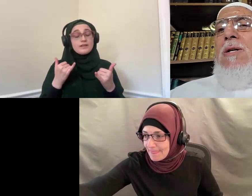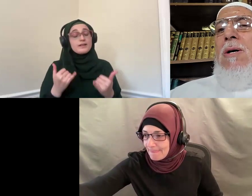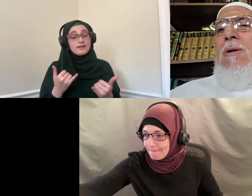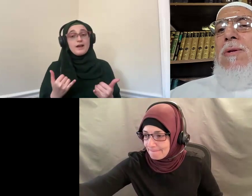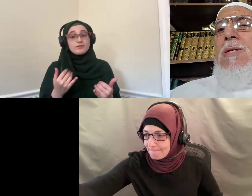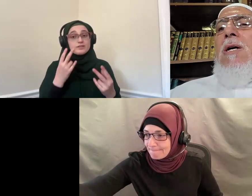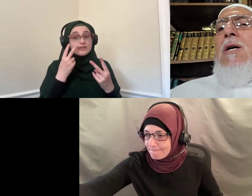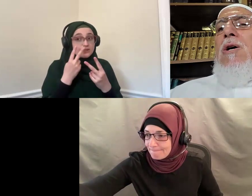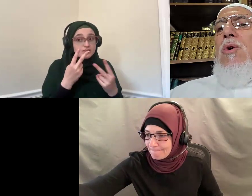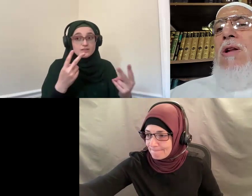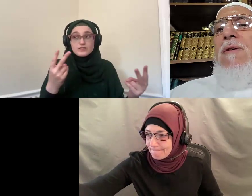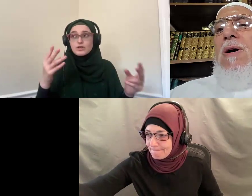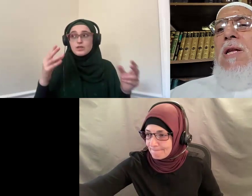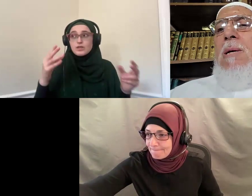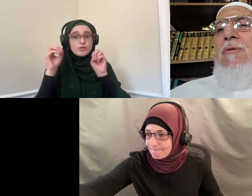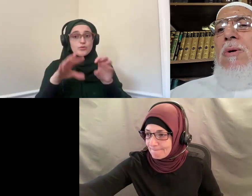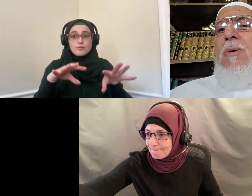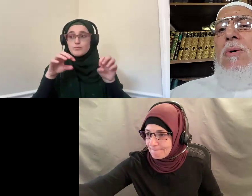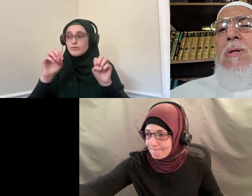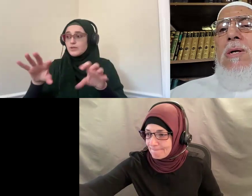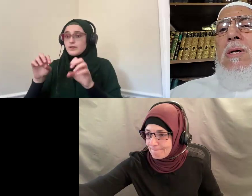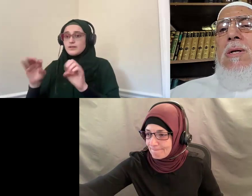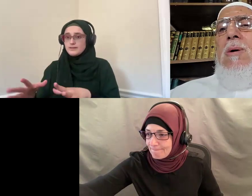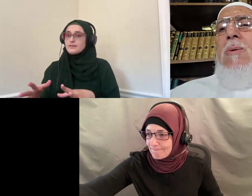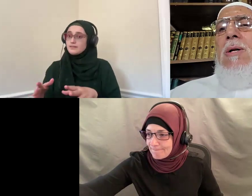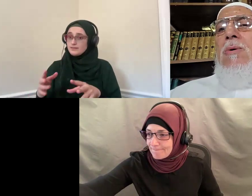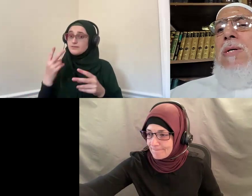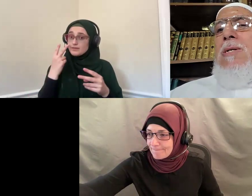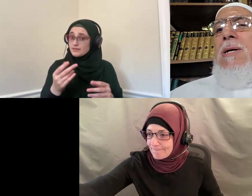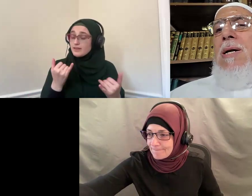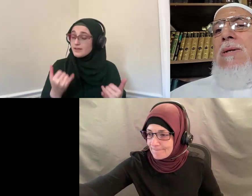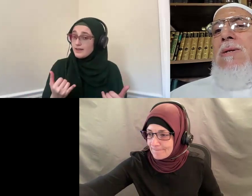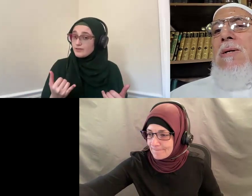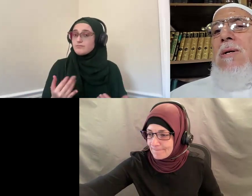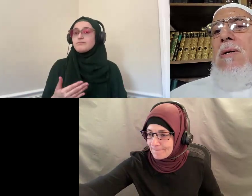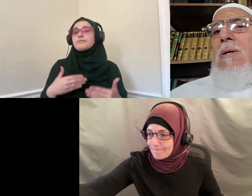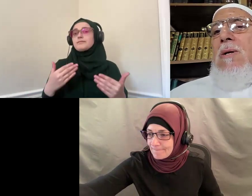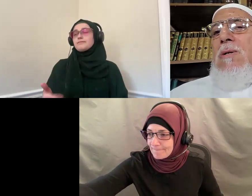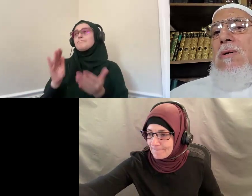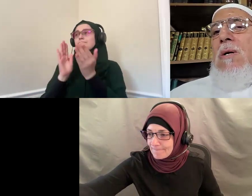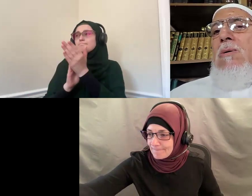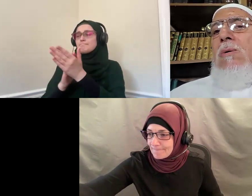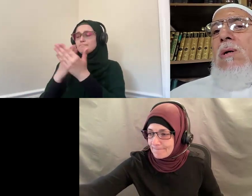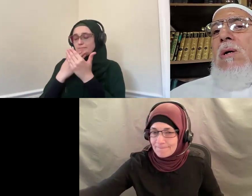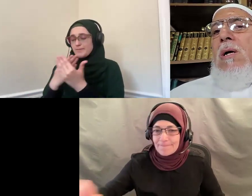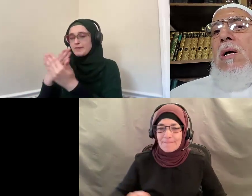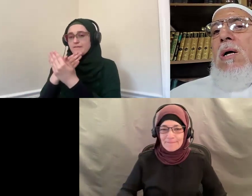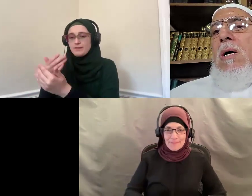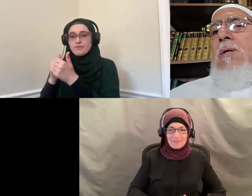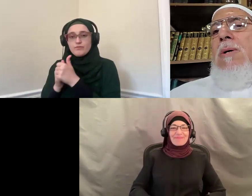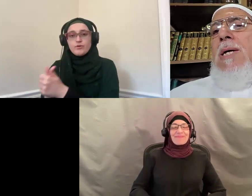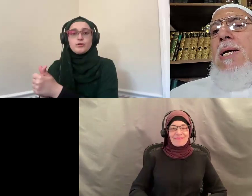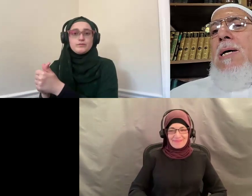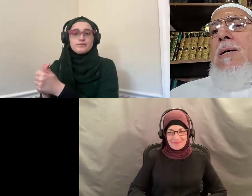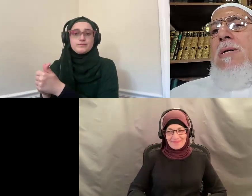you have seen all of this, glorify the name of your Lord, the one who is the greatest. So